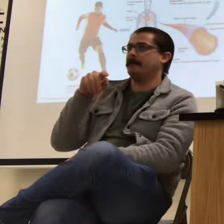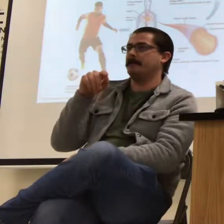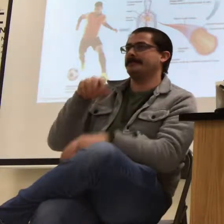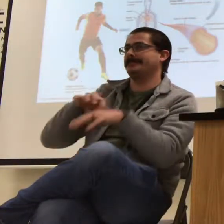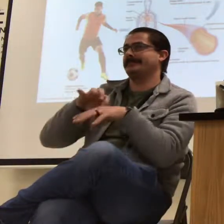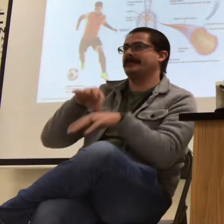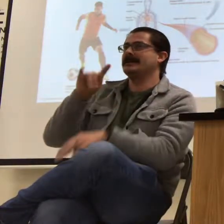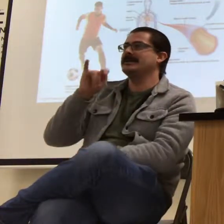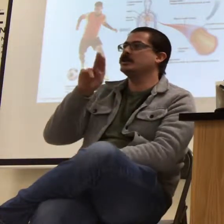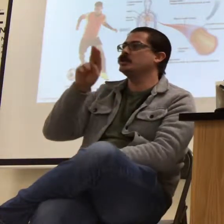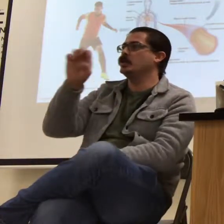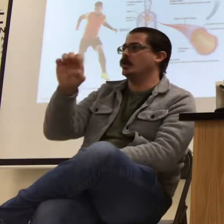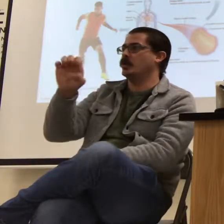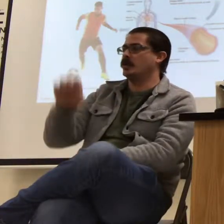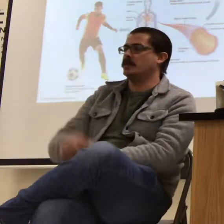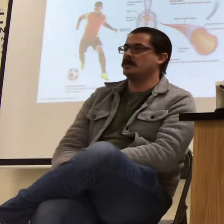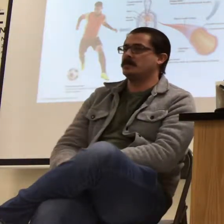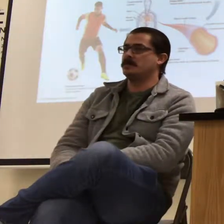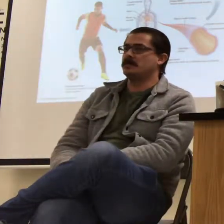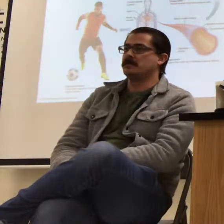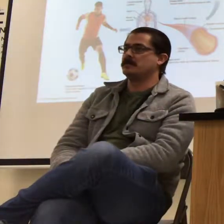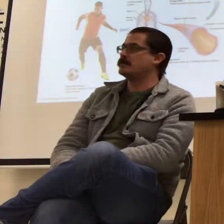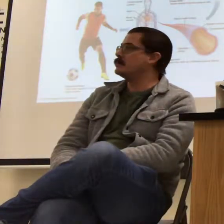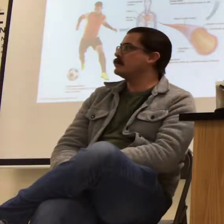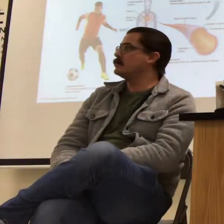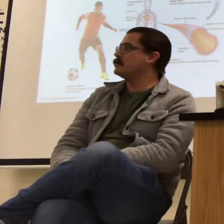the example they're giving,